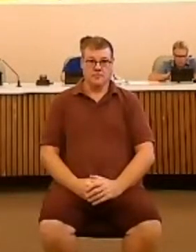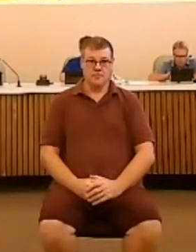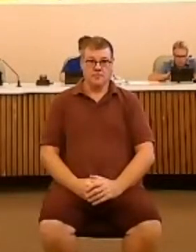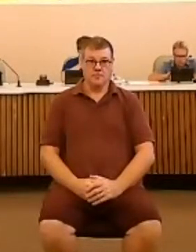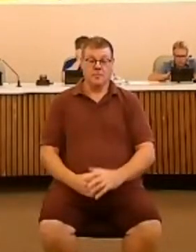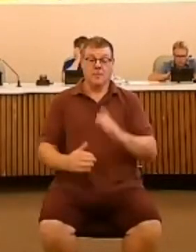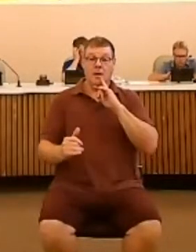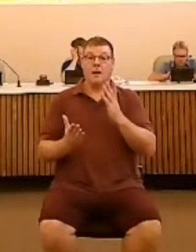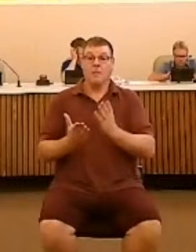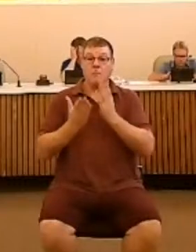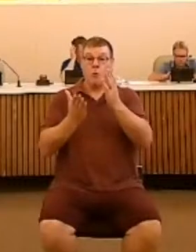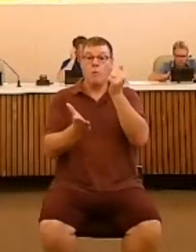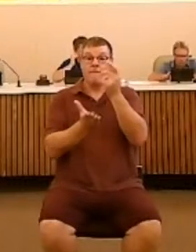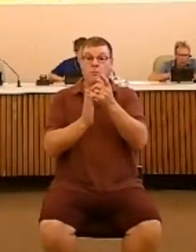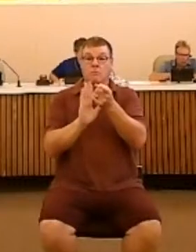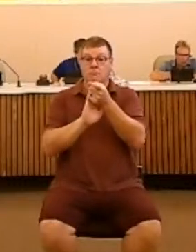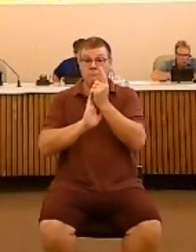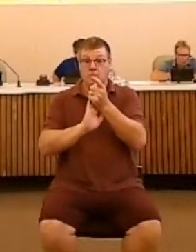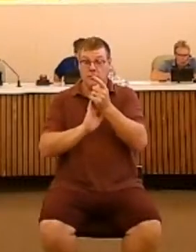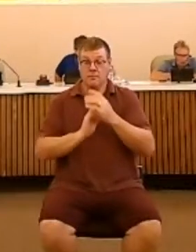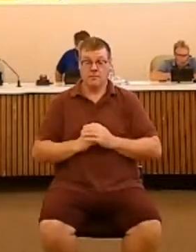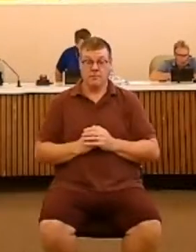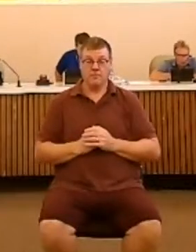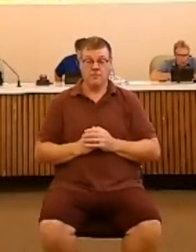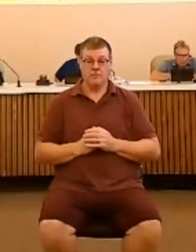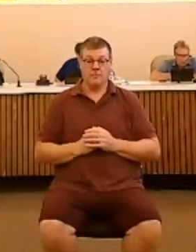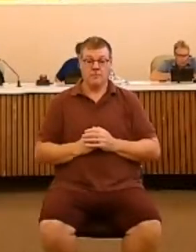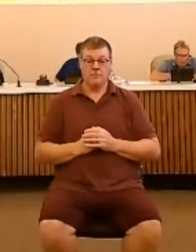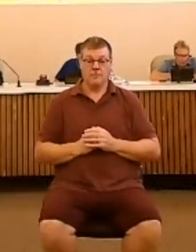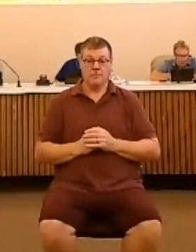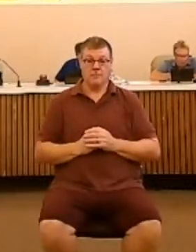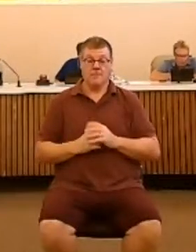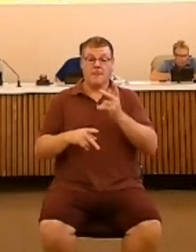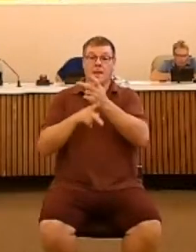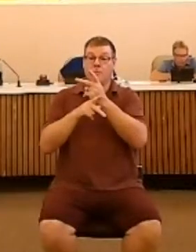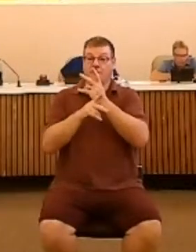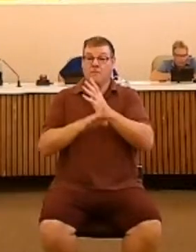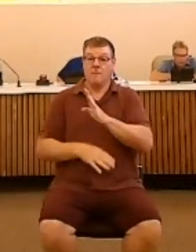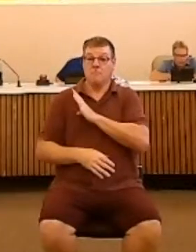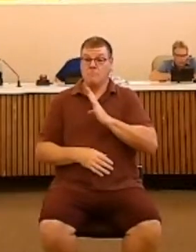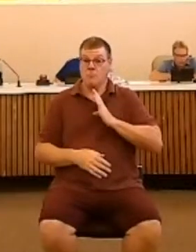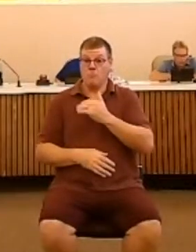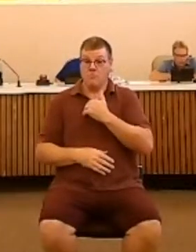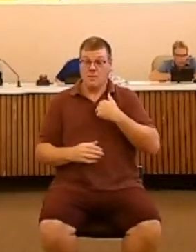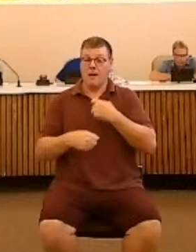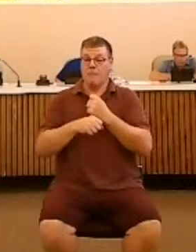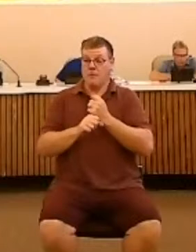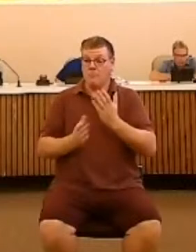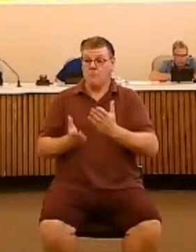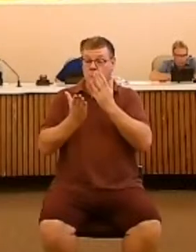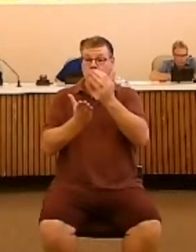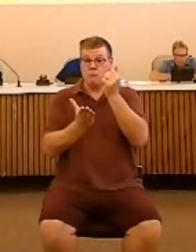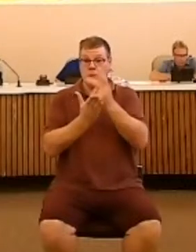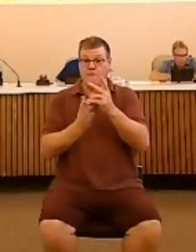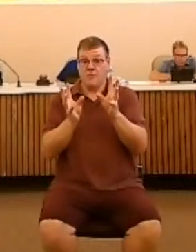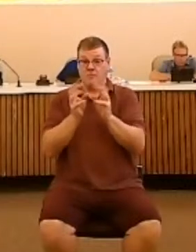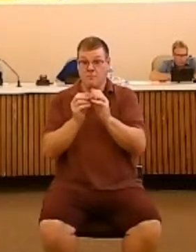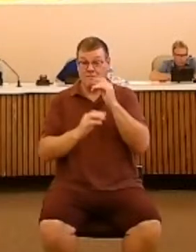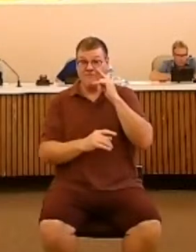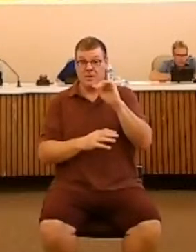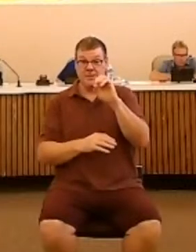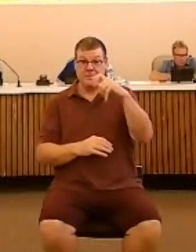Can I get a motion to approve the minutes? Mr. Supervisor and fellow board members, I make a motion to approve the minutes for